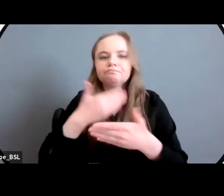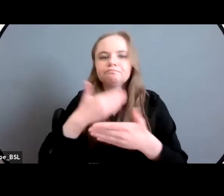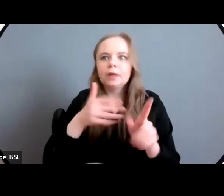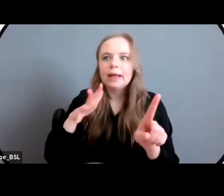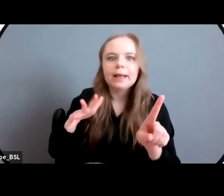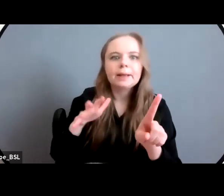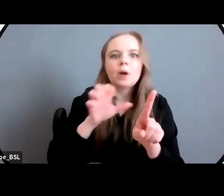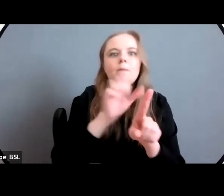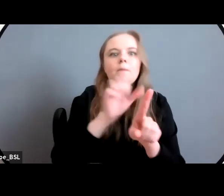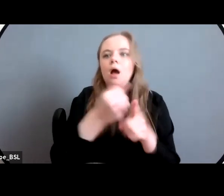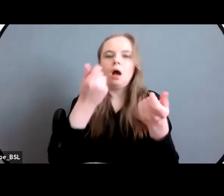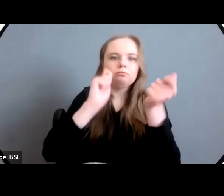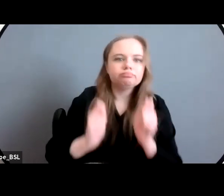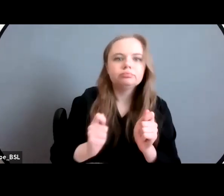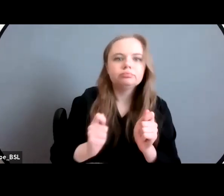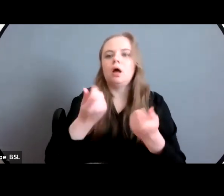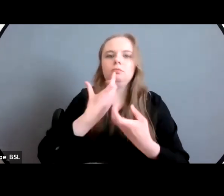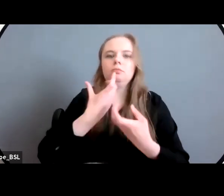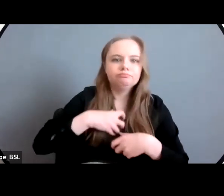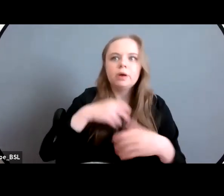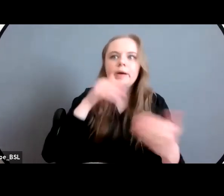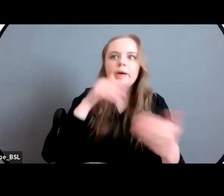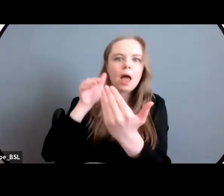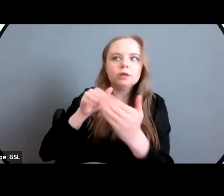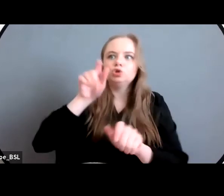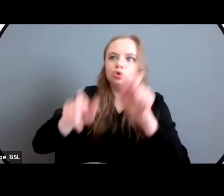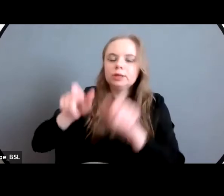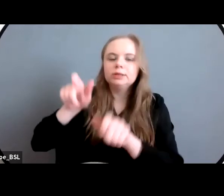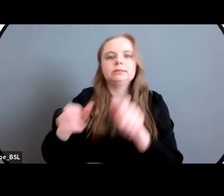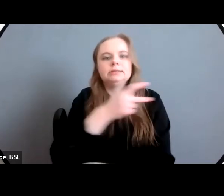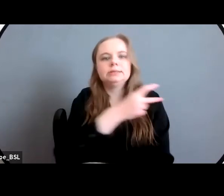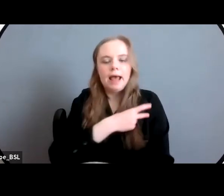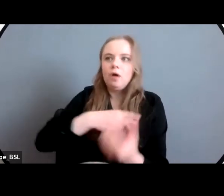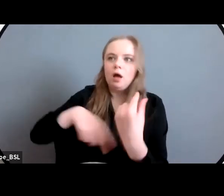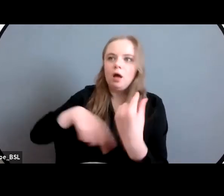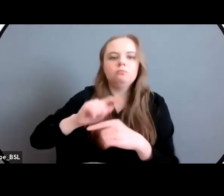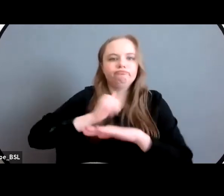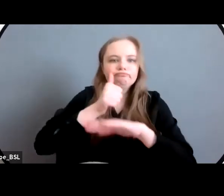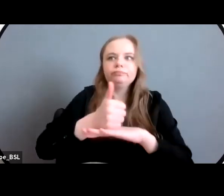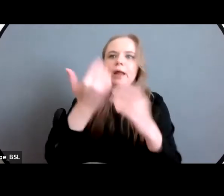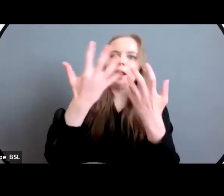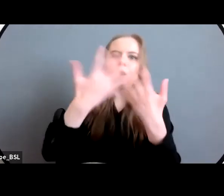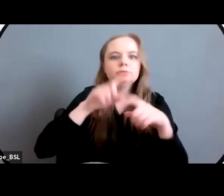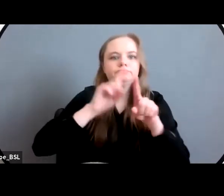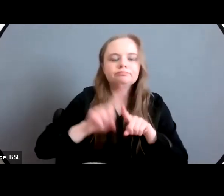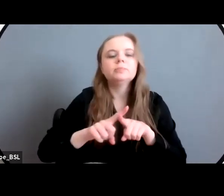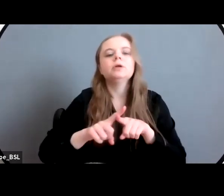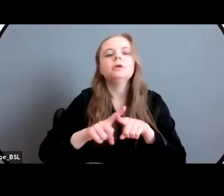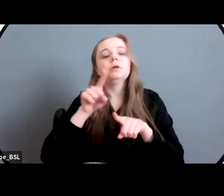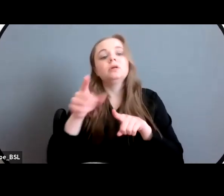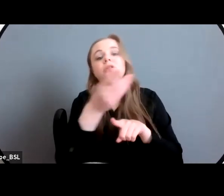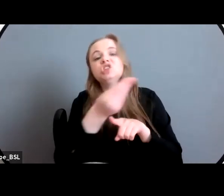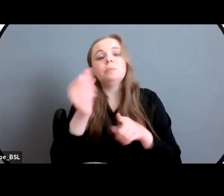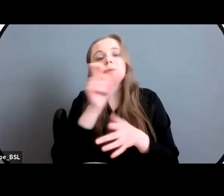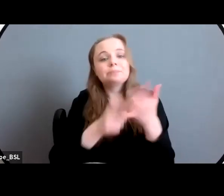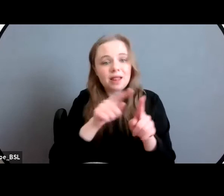asks and needs of students and staff who may have disabilities or not. And we also need